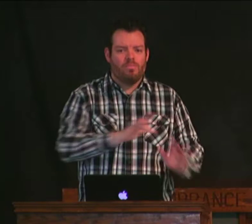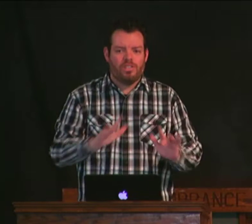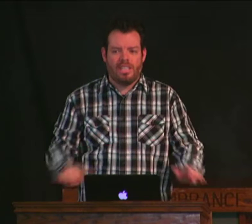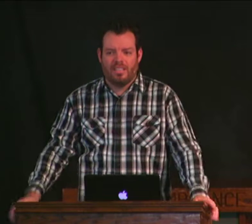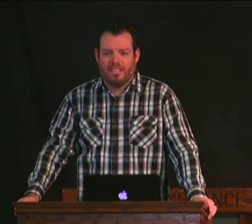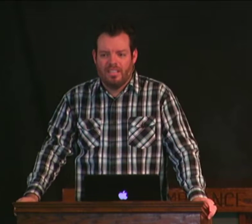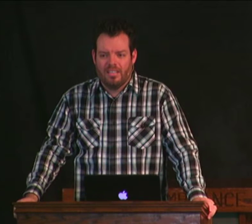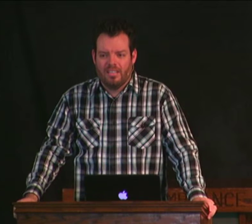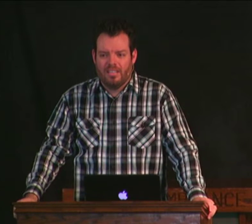mercy.